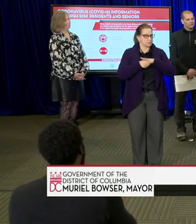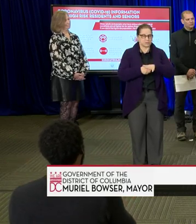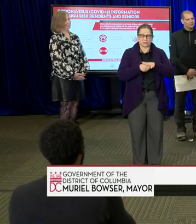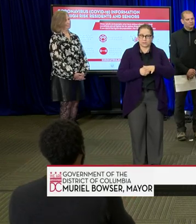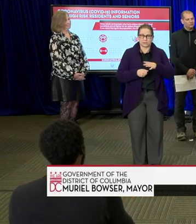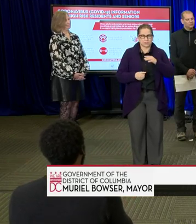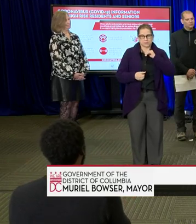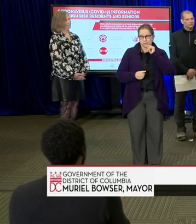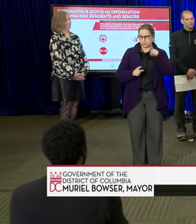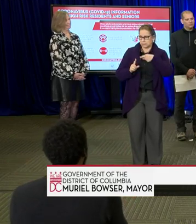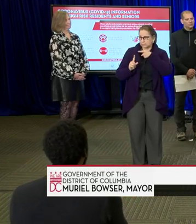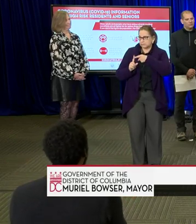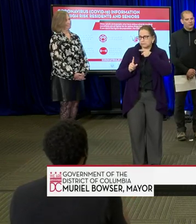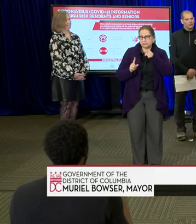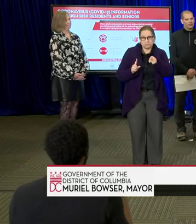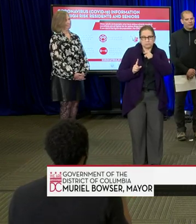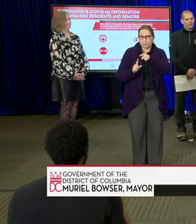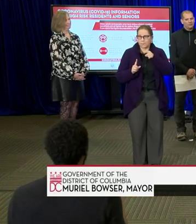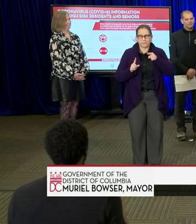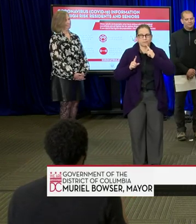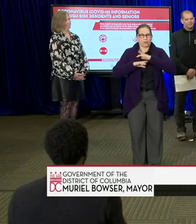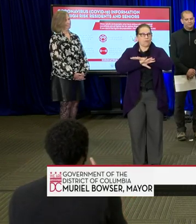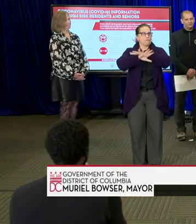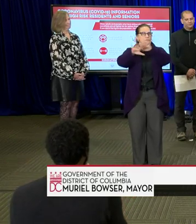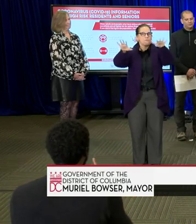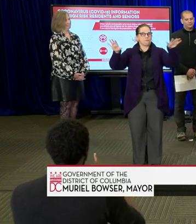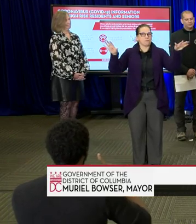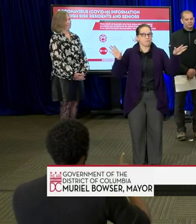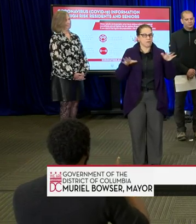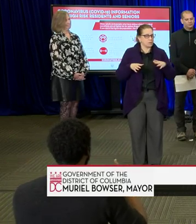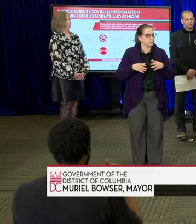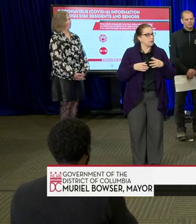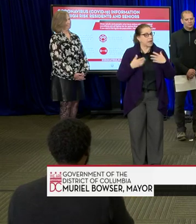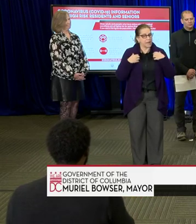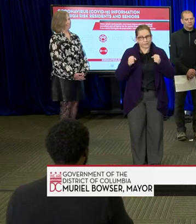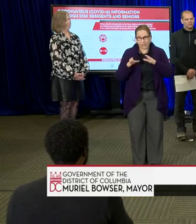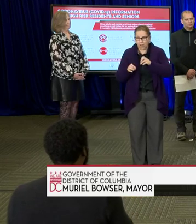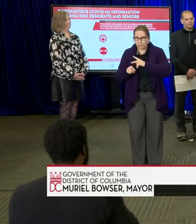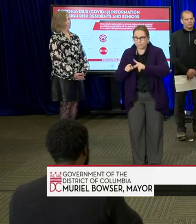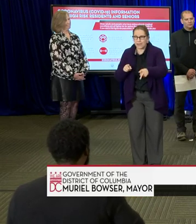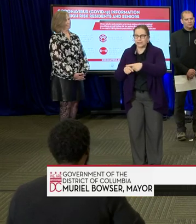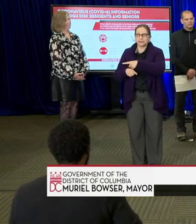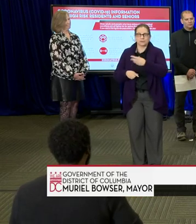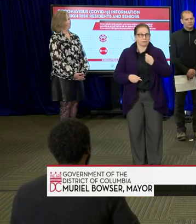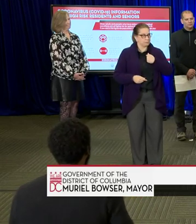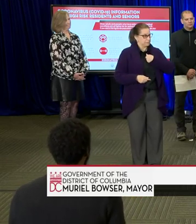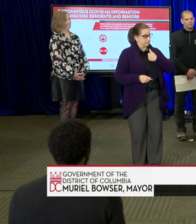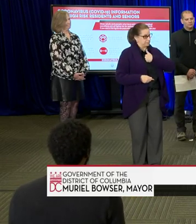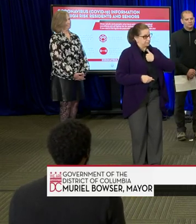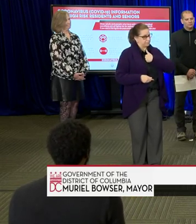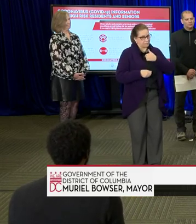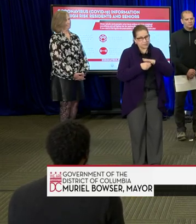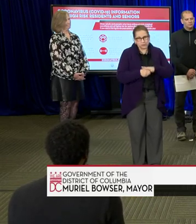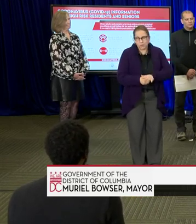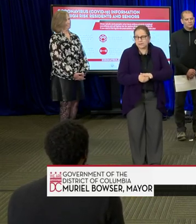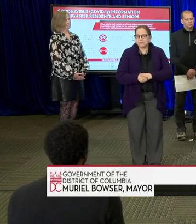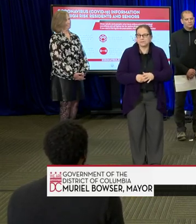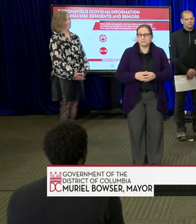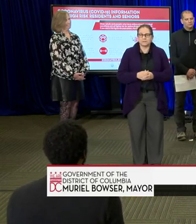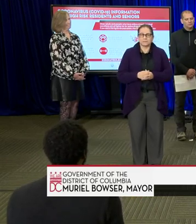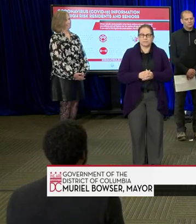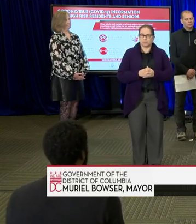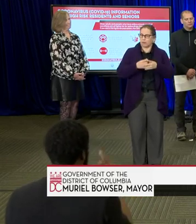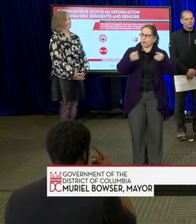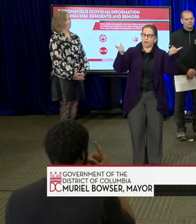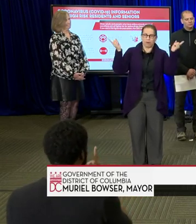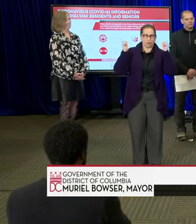healthcare professionals are certainly feeling a lot of stress as they prepare And I think what Dr. Nesbitt has